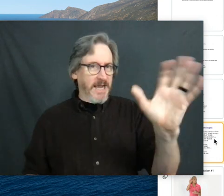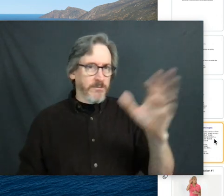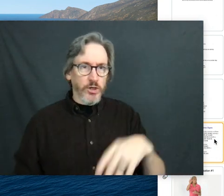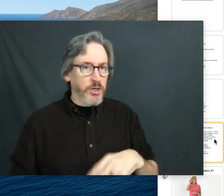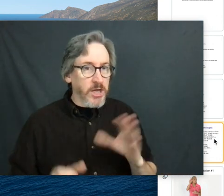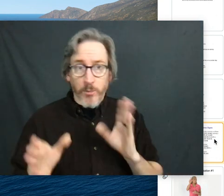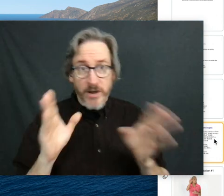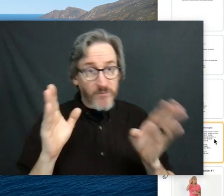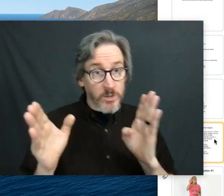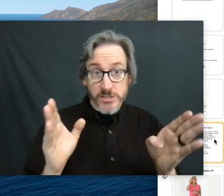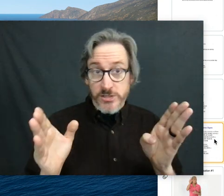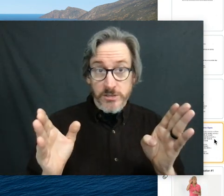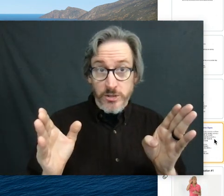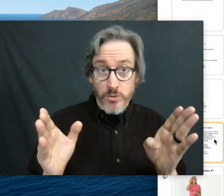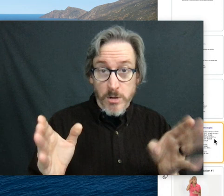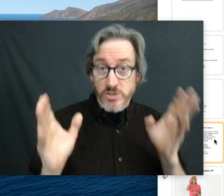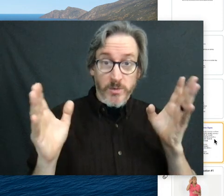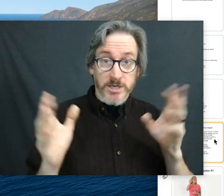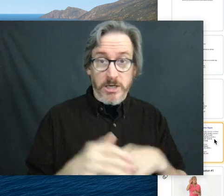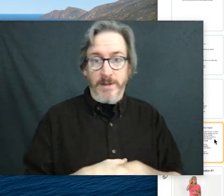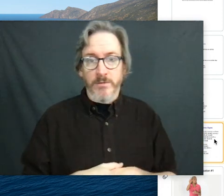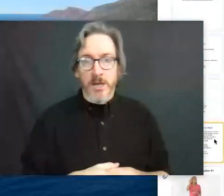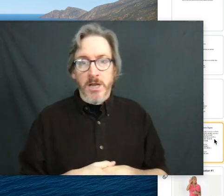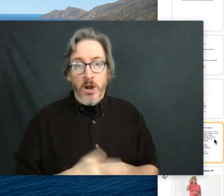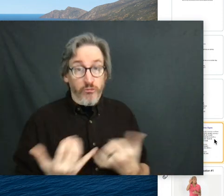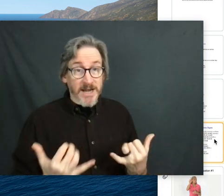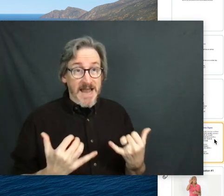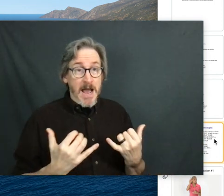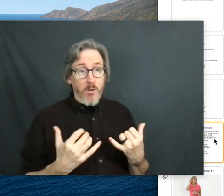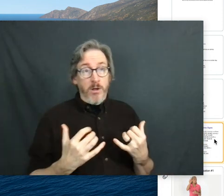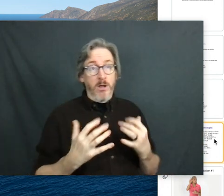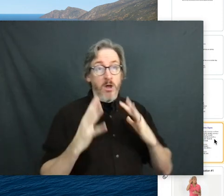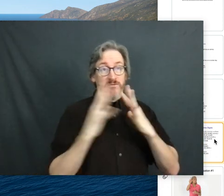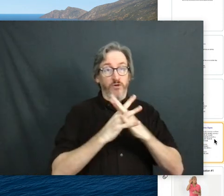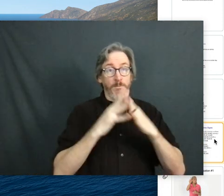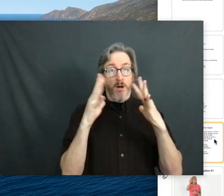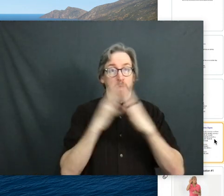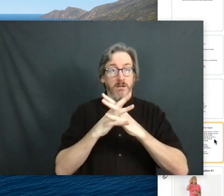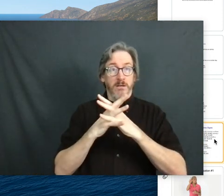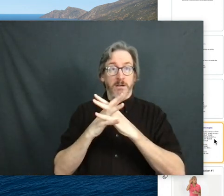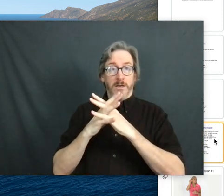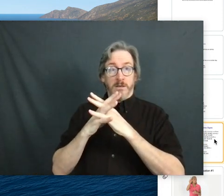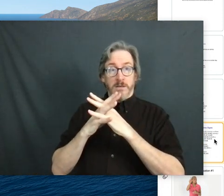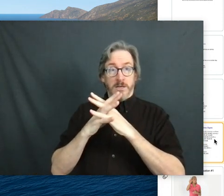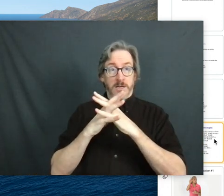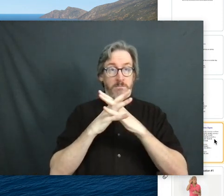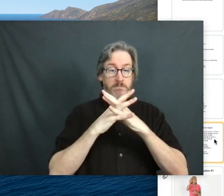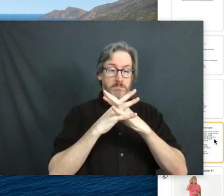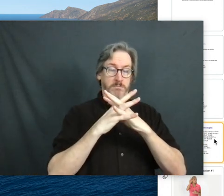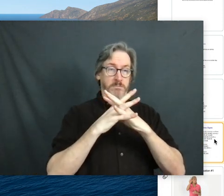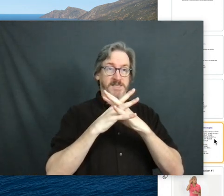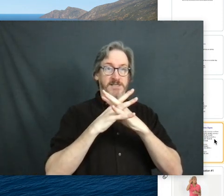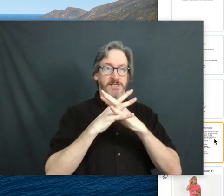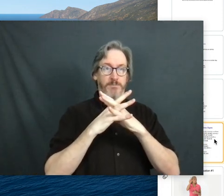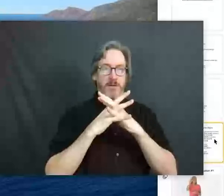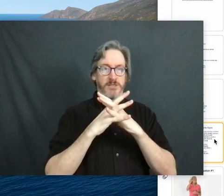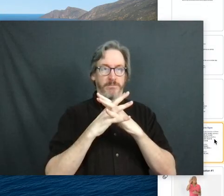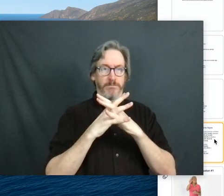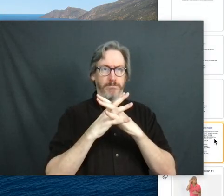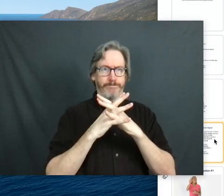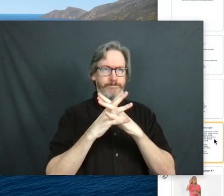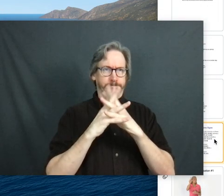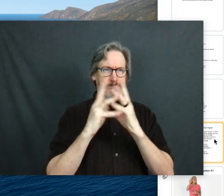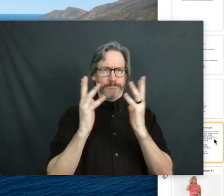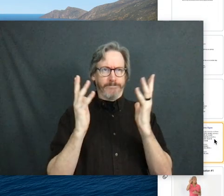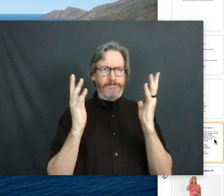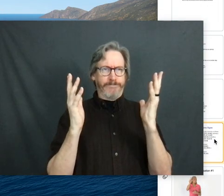So again, you can look up whatever ones you most want to talk about. Right now, football, since the Browns are